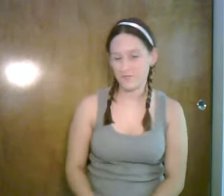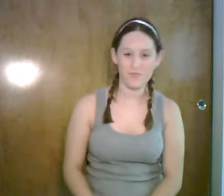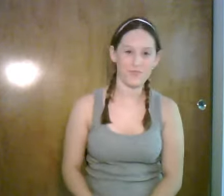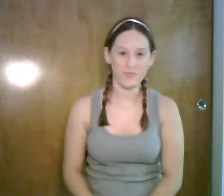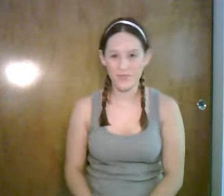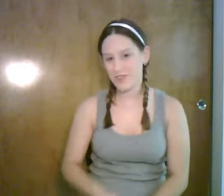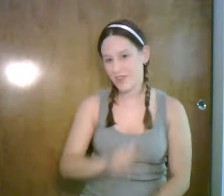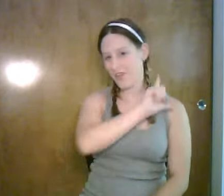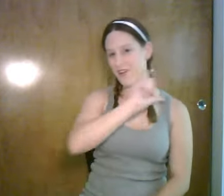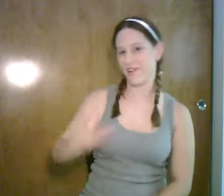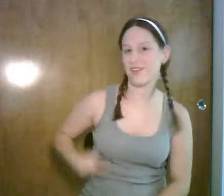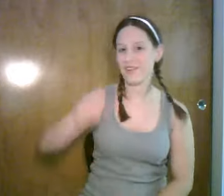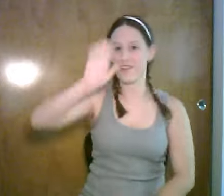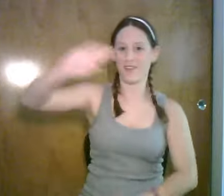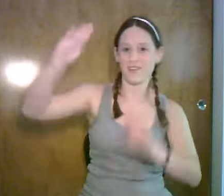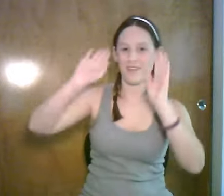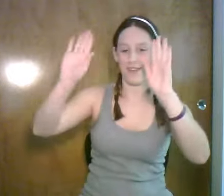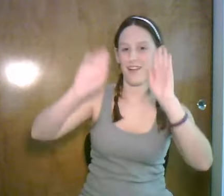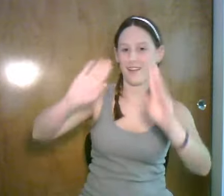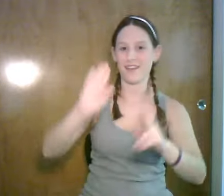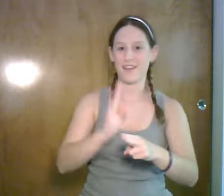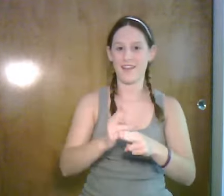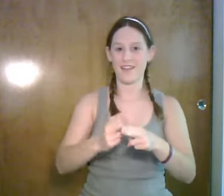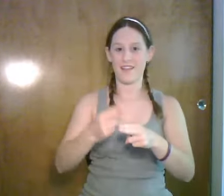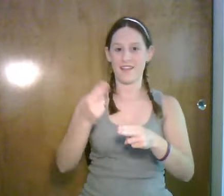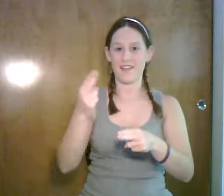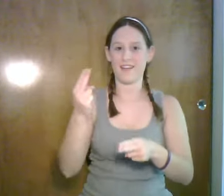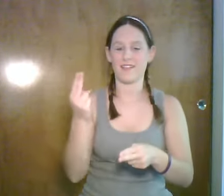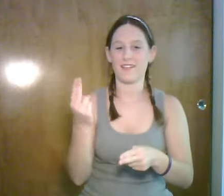Lord, your great name